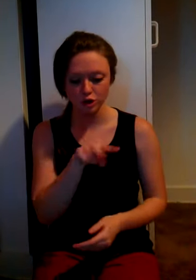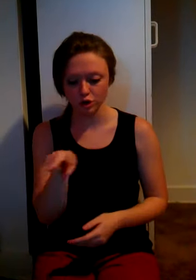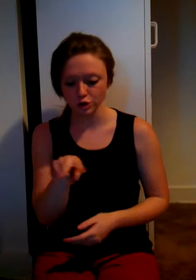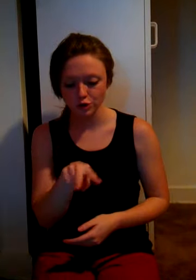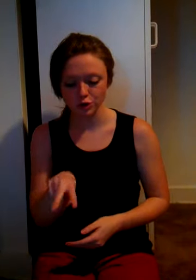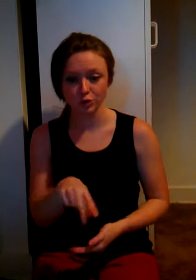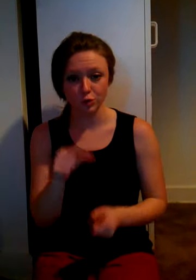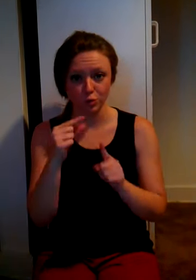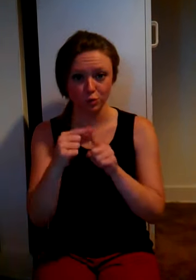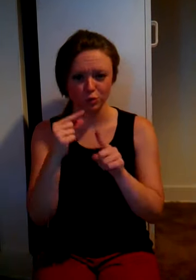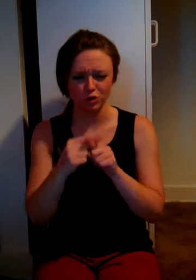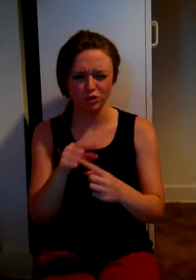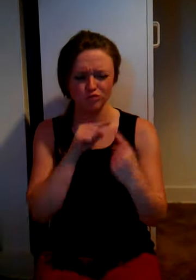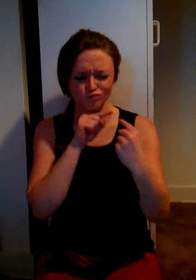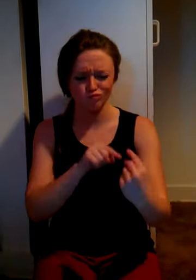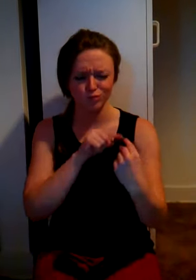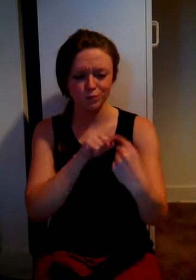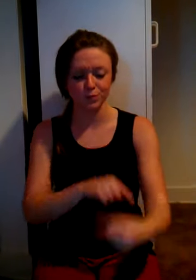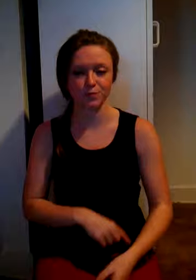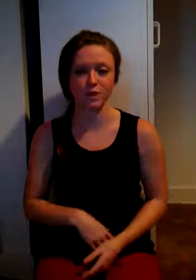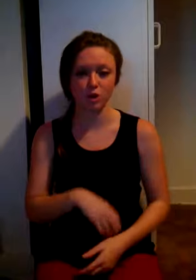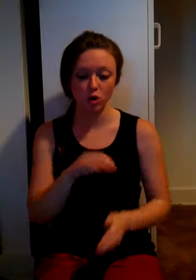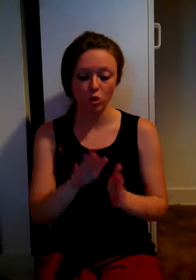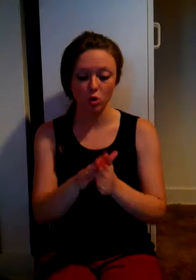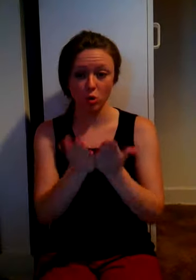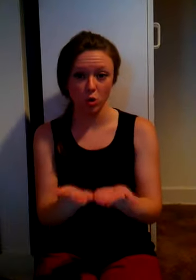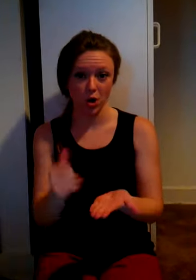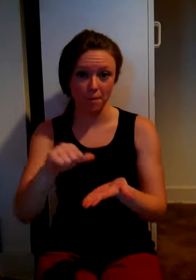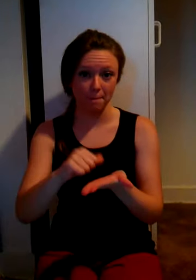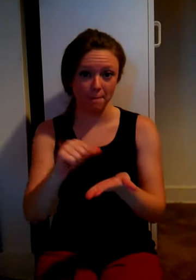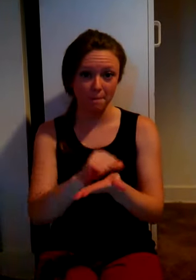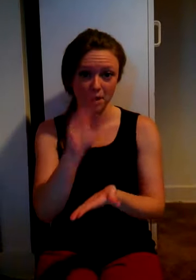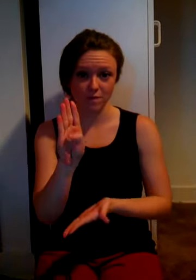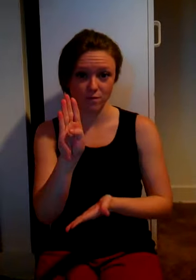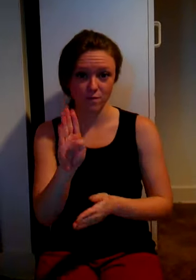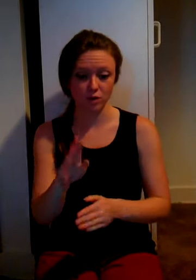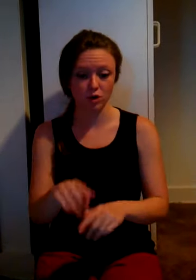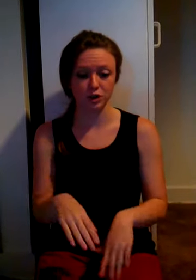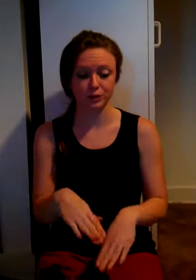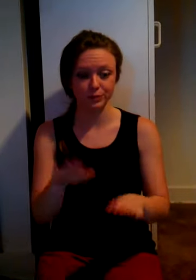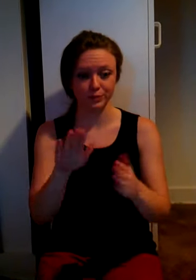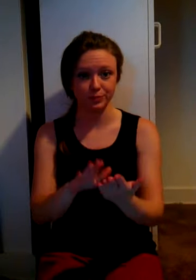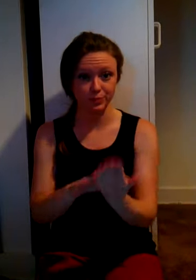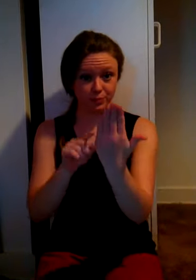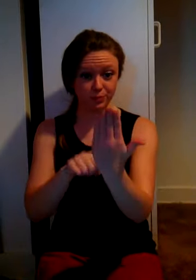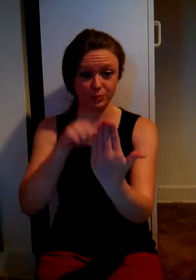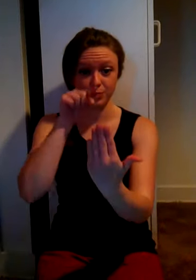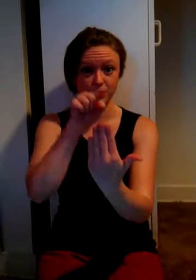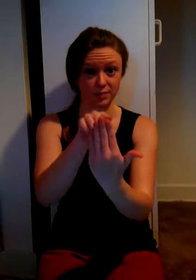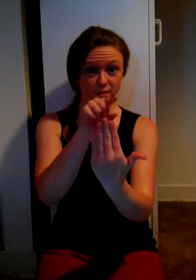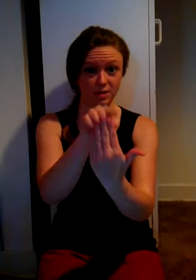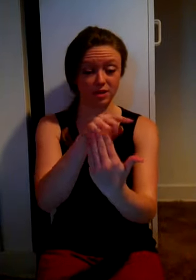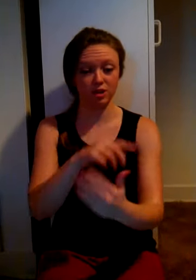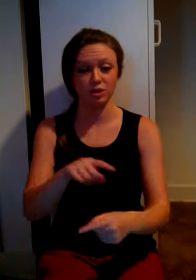to page 4 in the text? There's going to be a word at the top of the page that starts with a K. It doesn't make a K